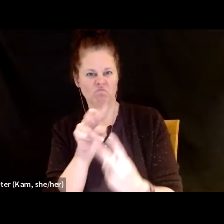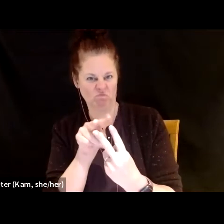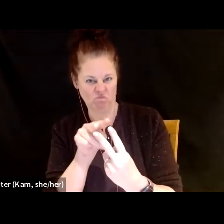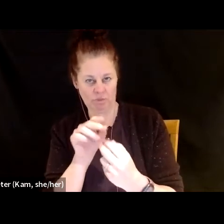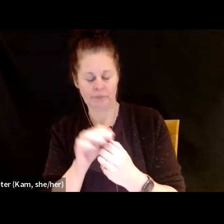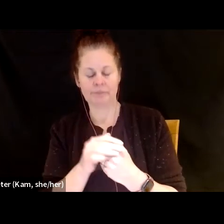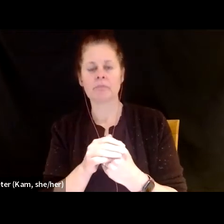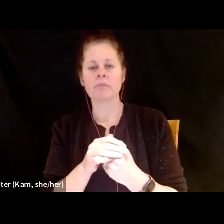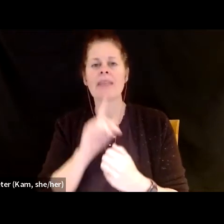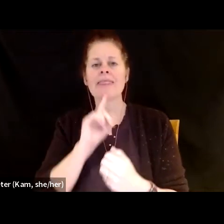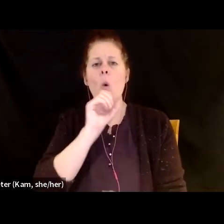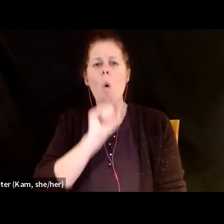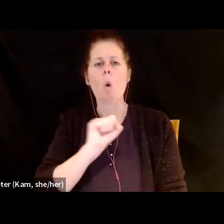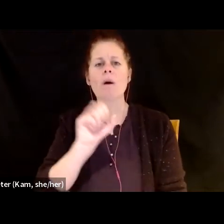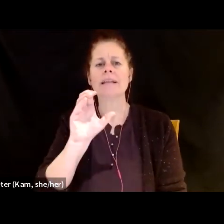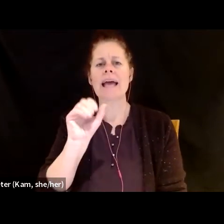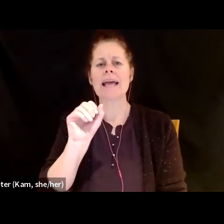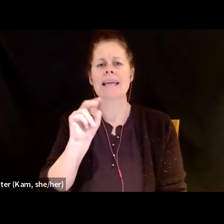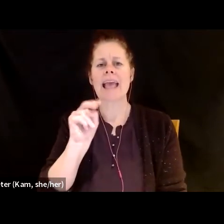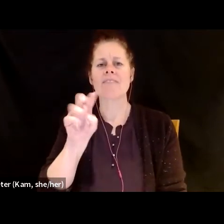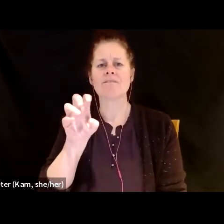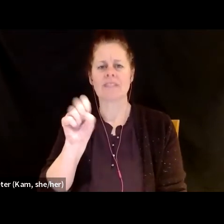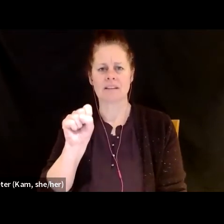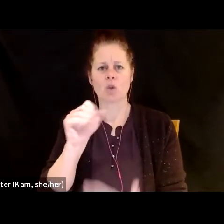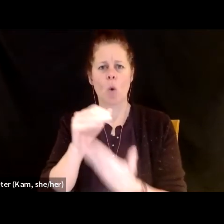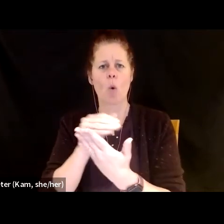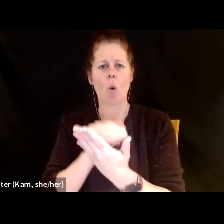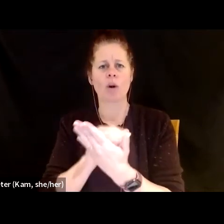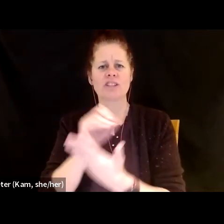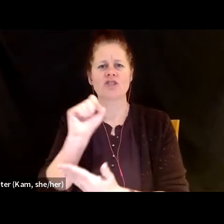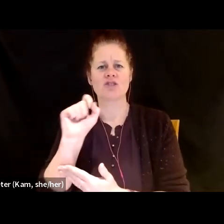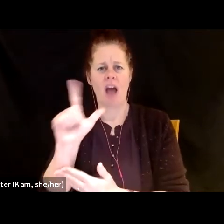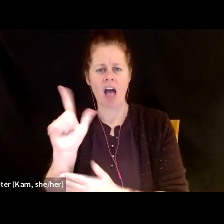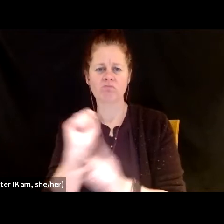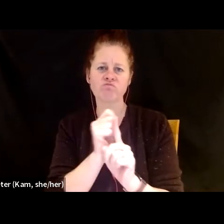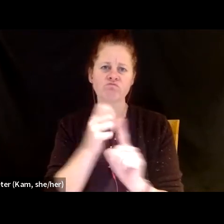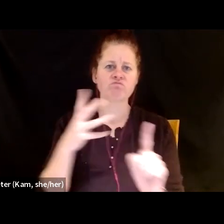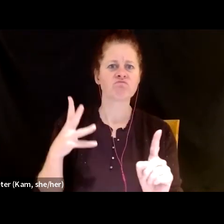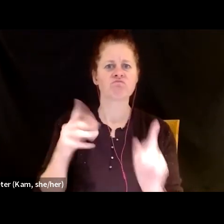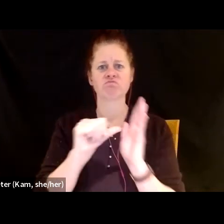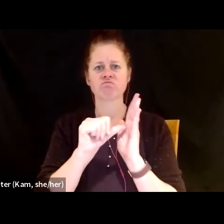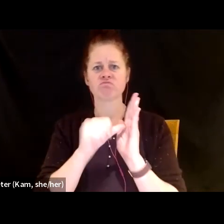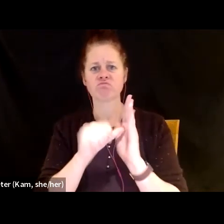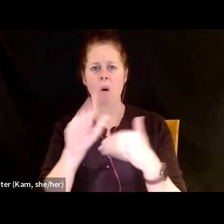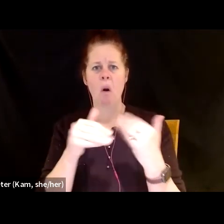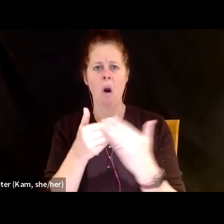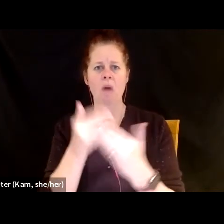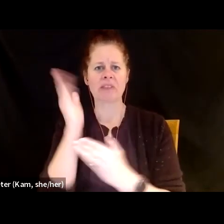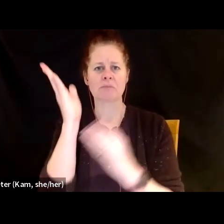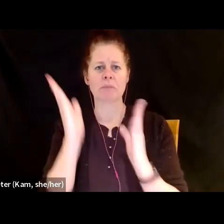Canvas, the old Canvas course shells, the modules, where we highlight all the speakers that we've had and